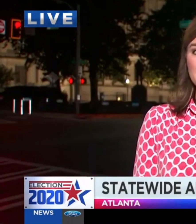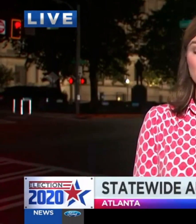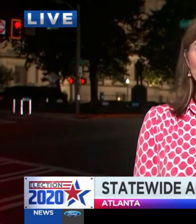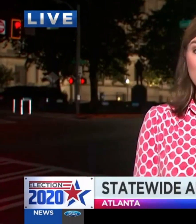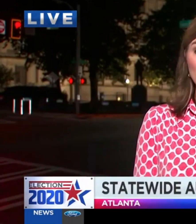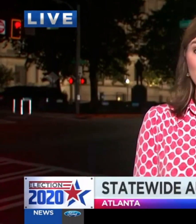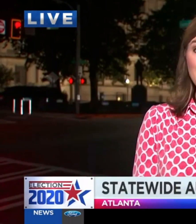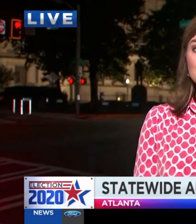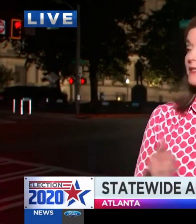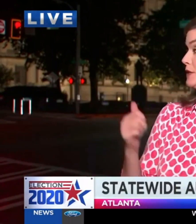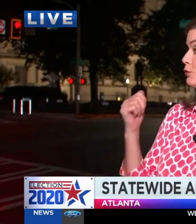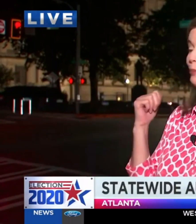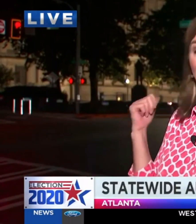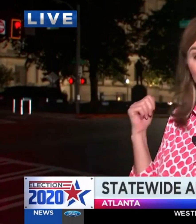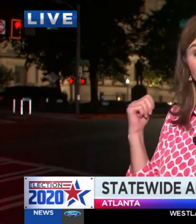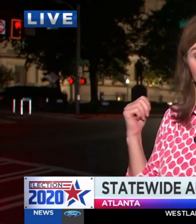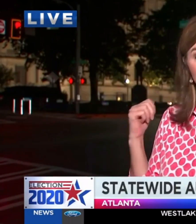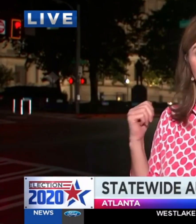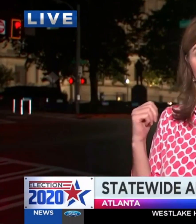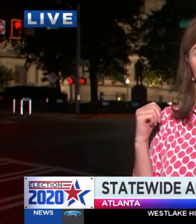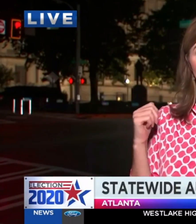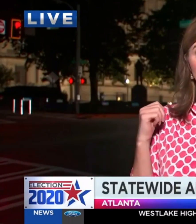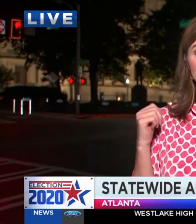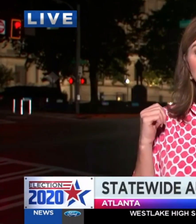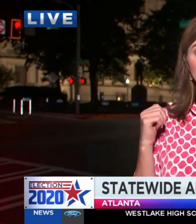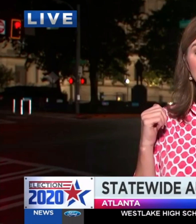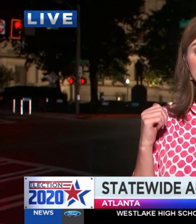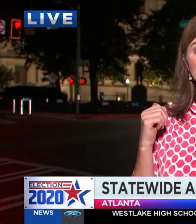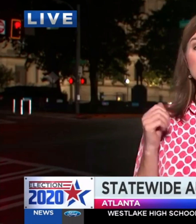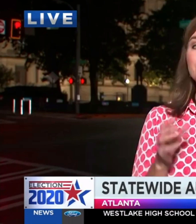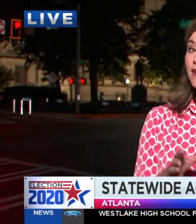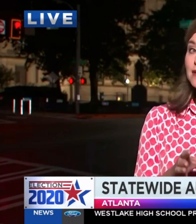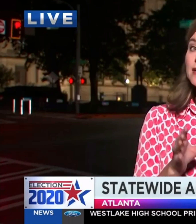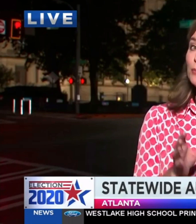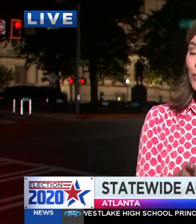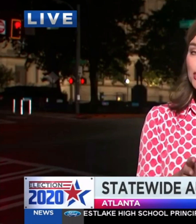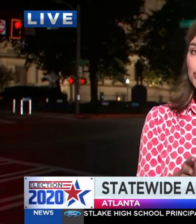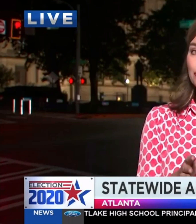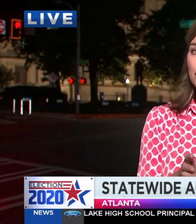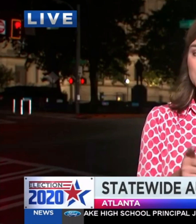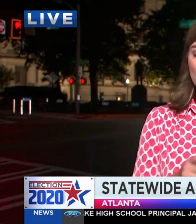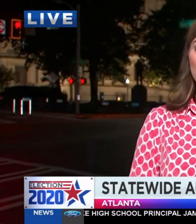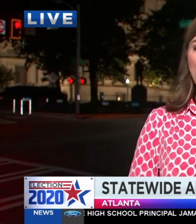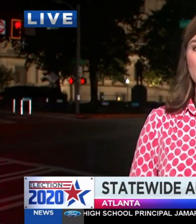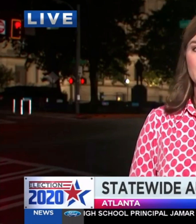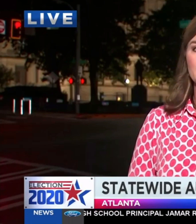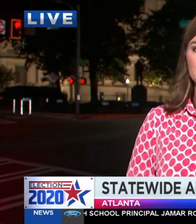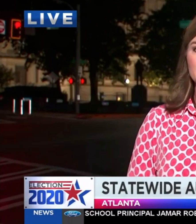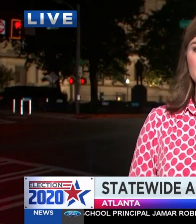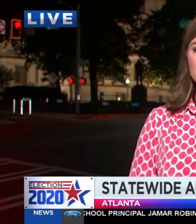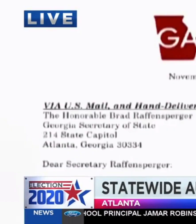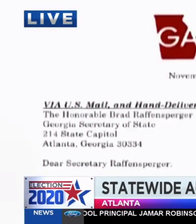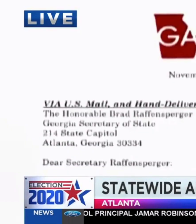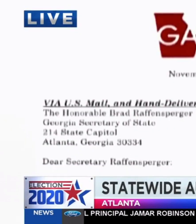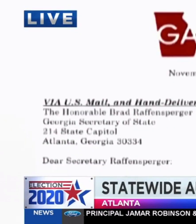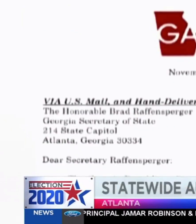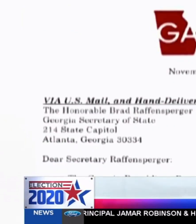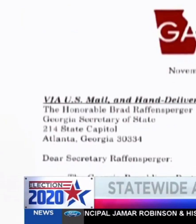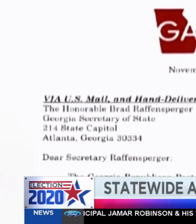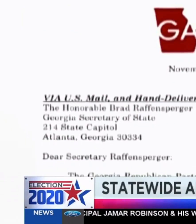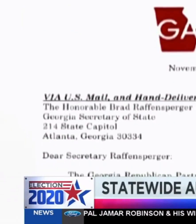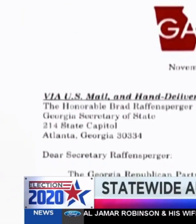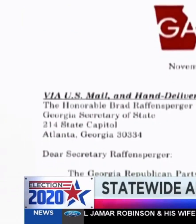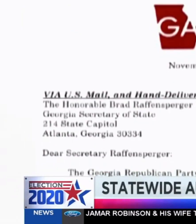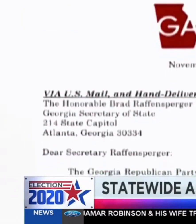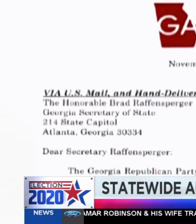our state. Remember, this is a Republican Secretary of State who's feeling the pressure from his own party. Standing by